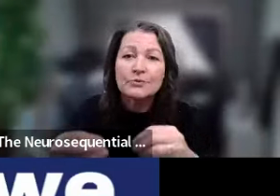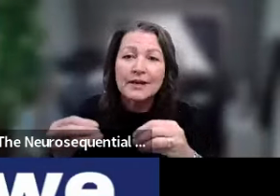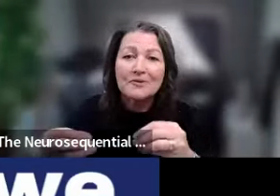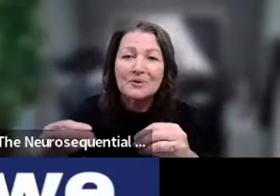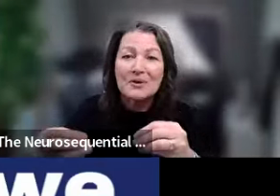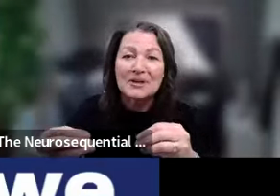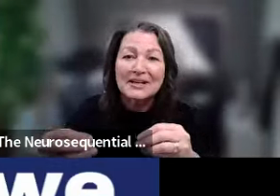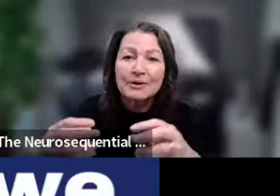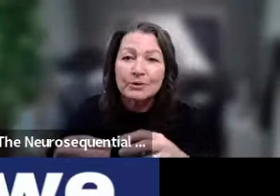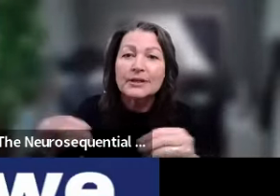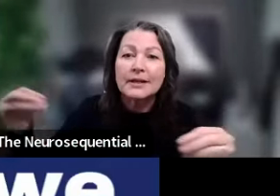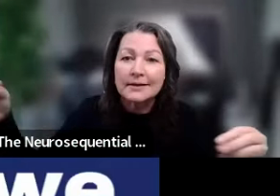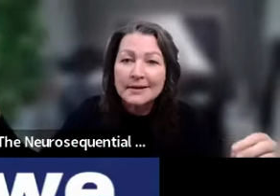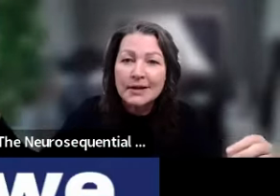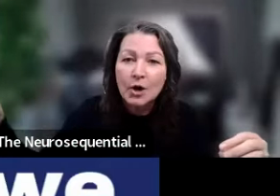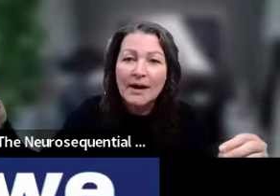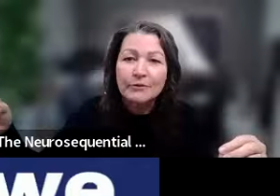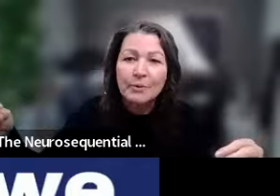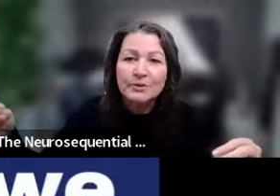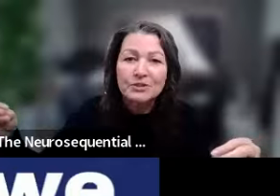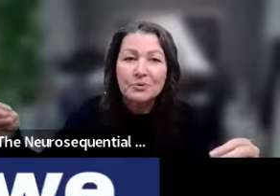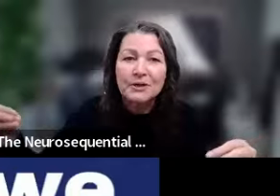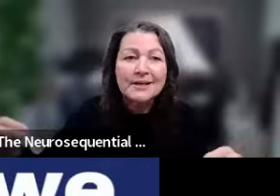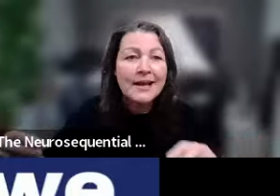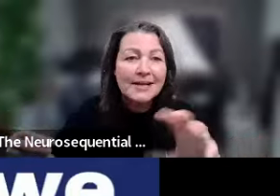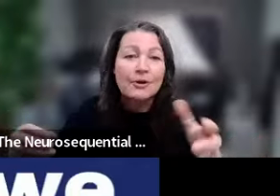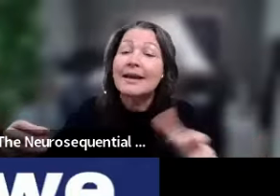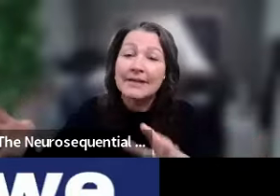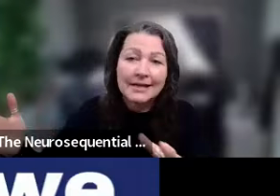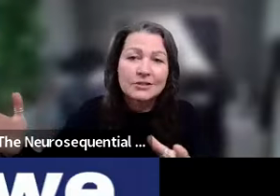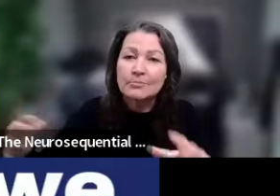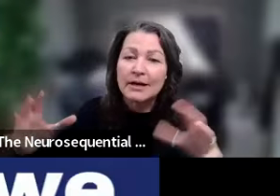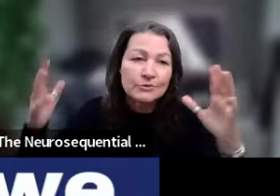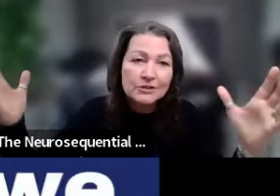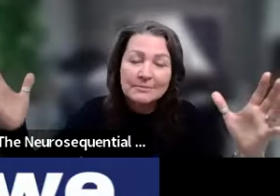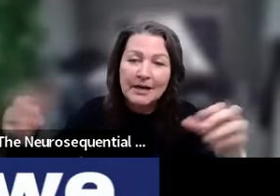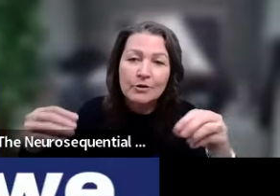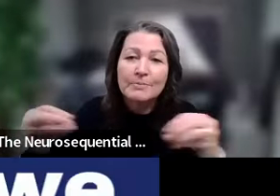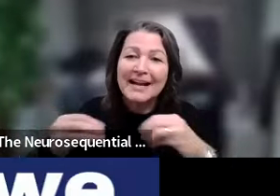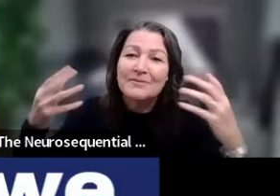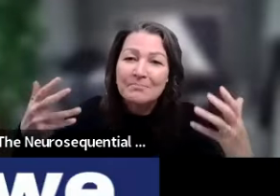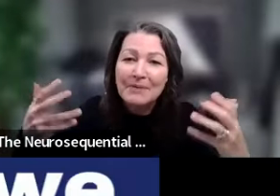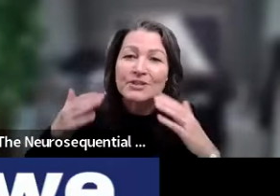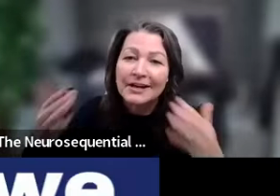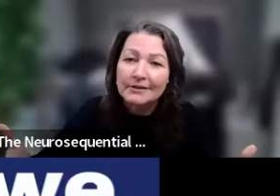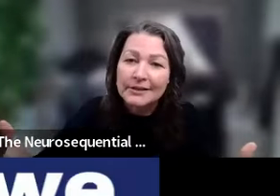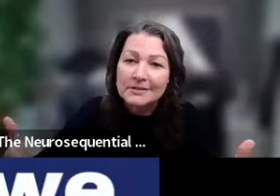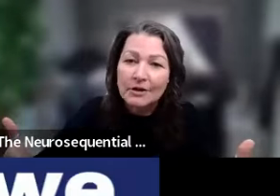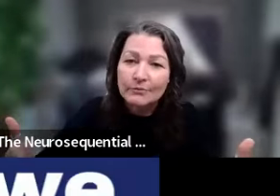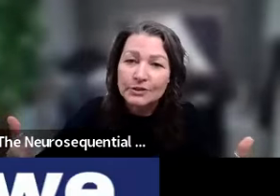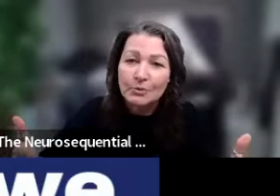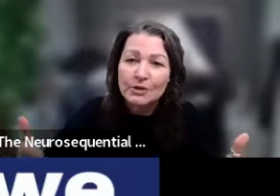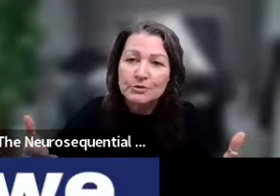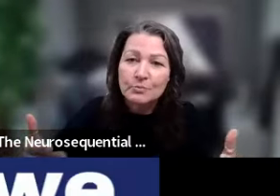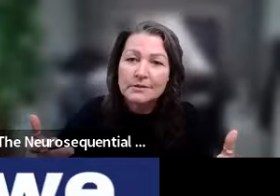And then if we do that over and over again, we really get away from what we're scoring. And so I gave an 8 to Michael just in my own, but mine was not nearly